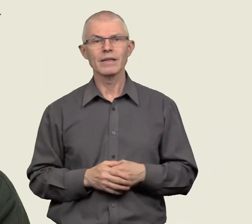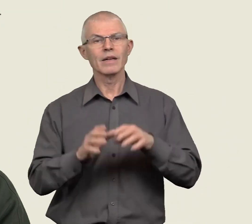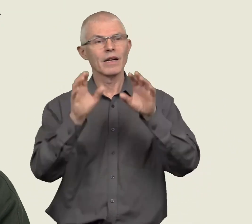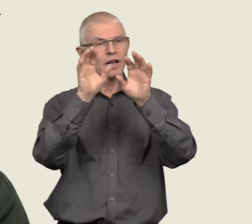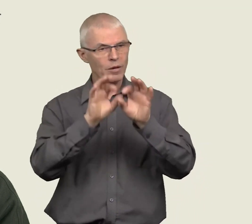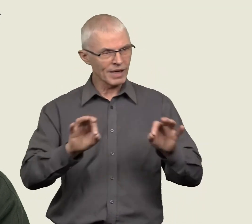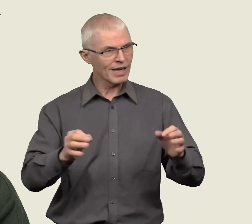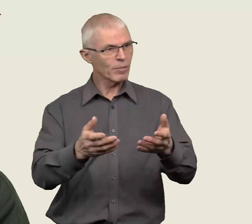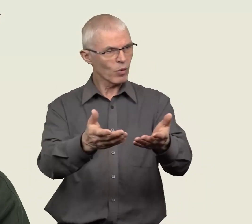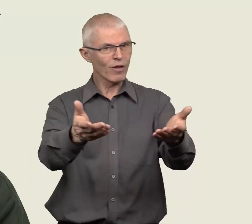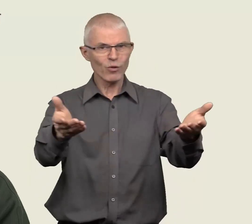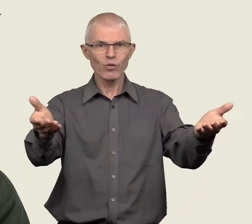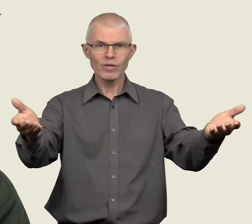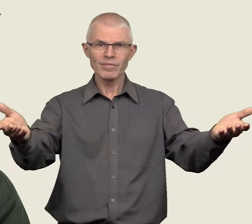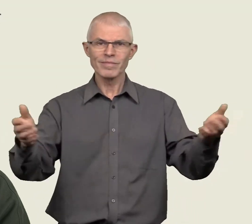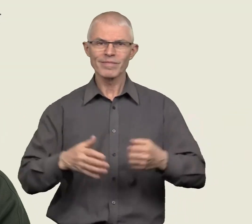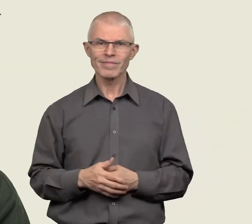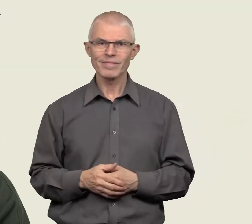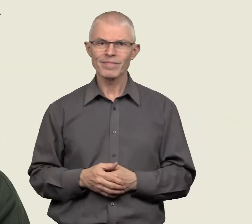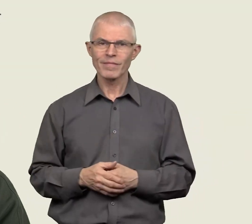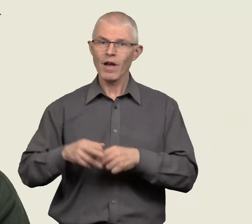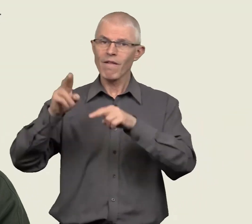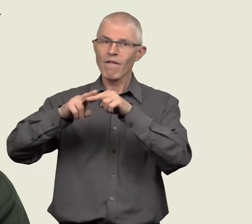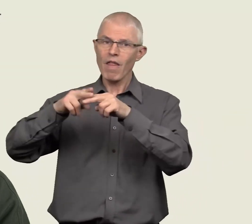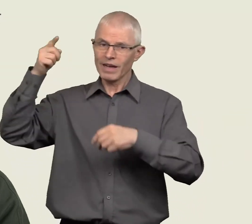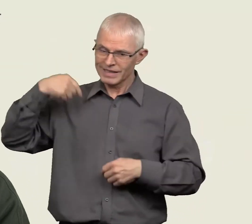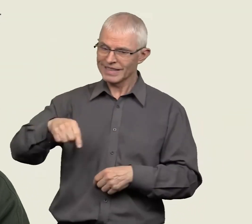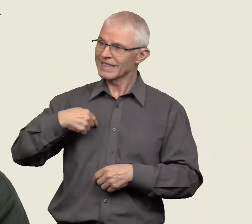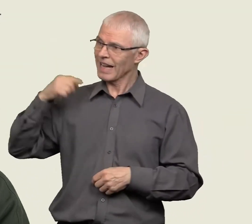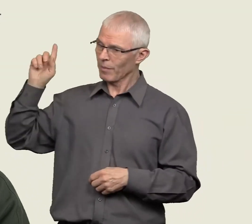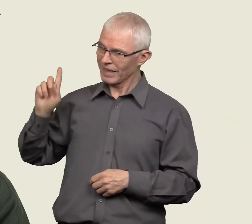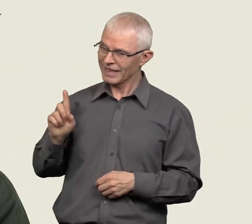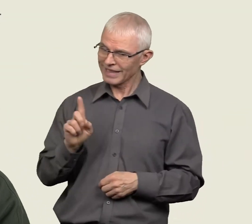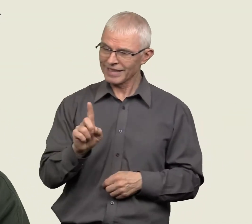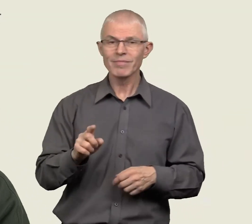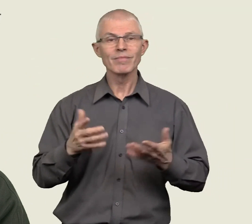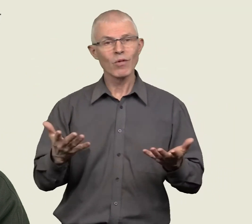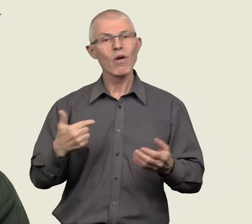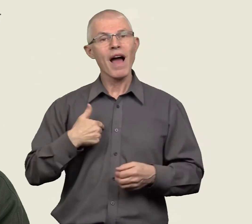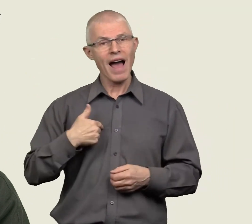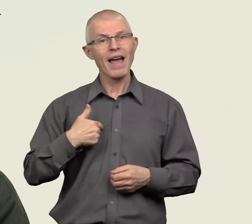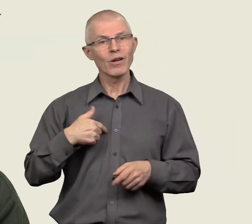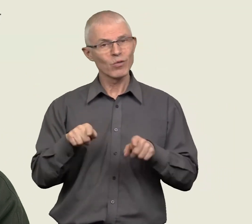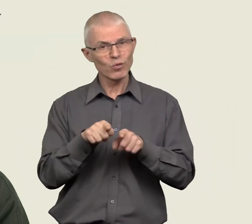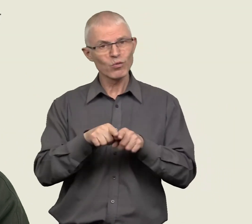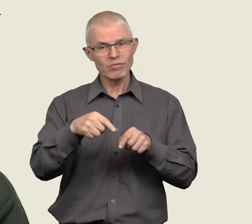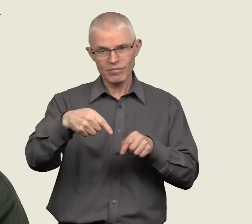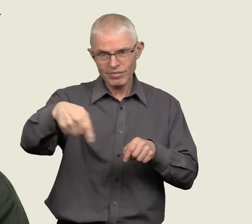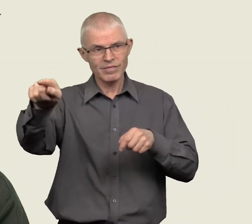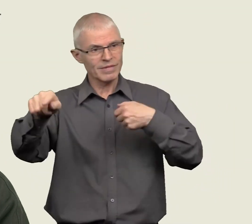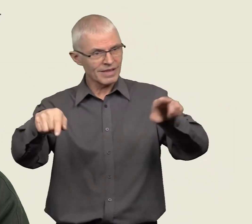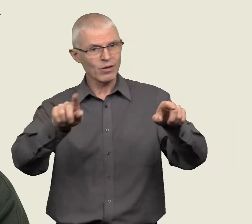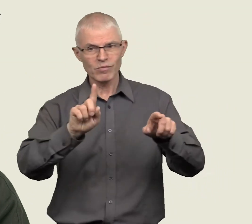"Peace be with you. As the Father has sent me, I'm sending you."